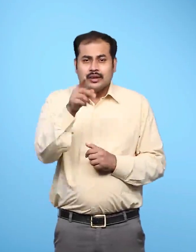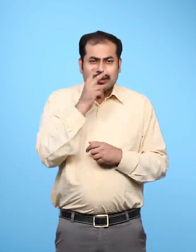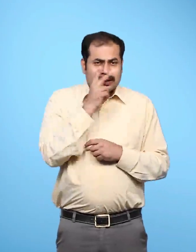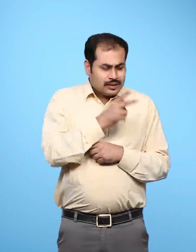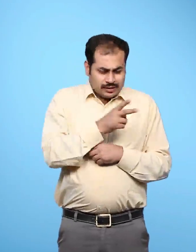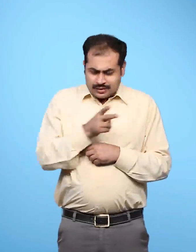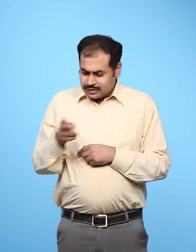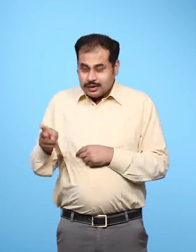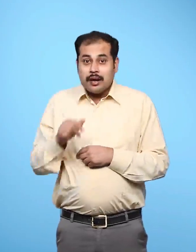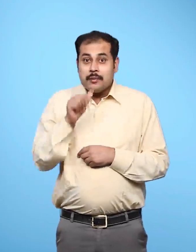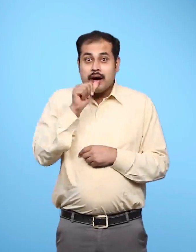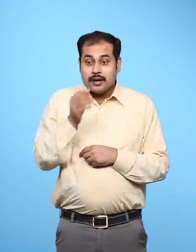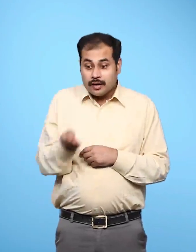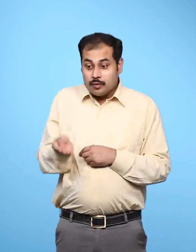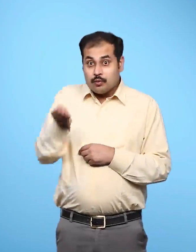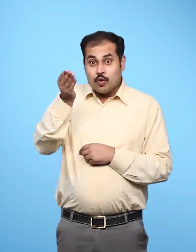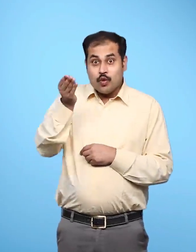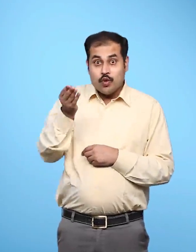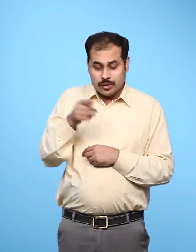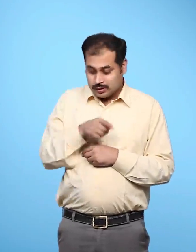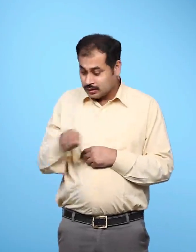2.